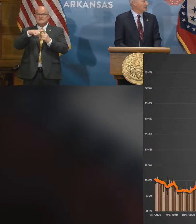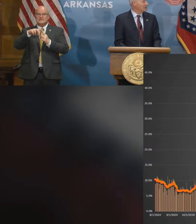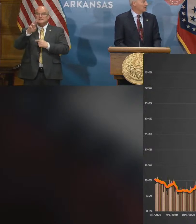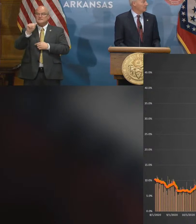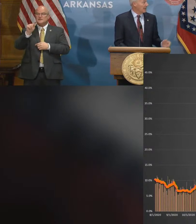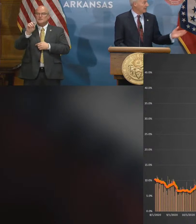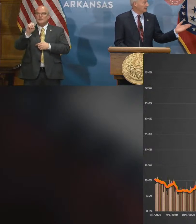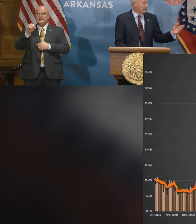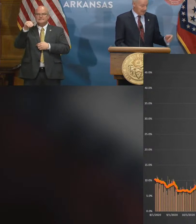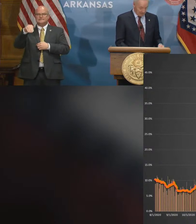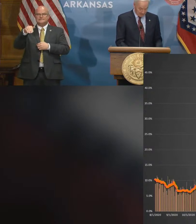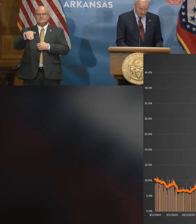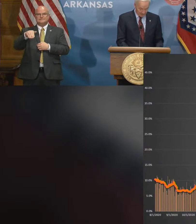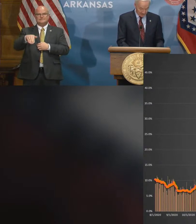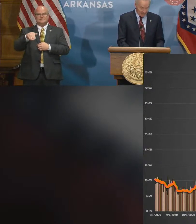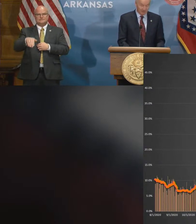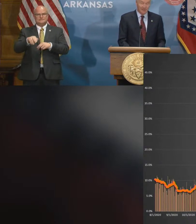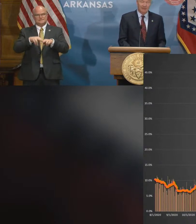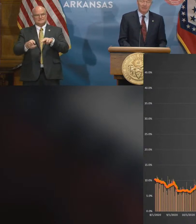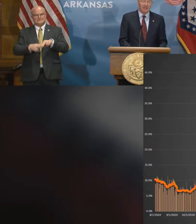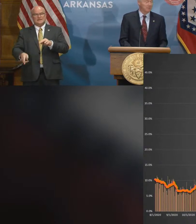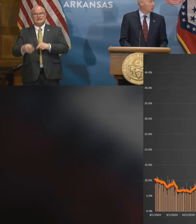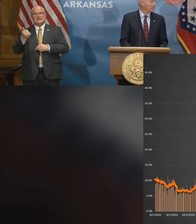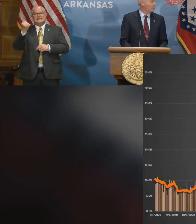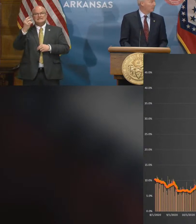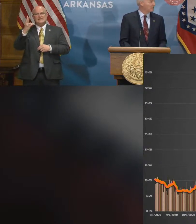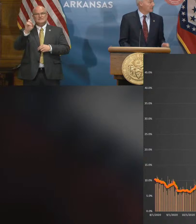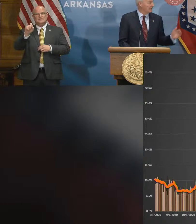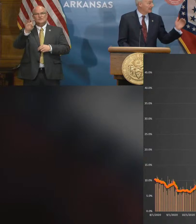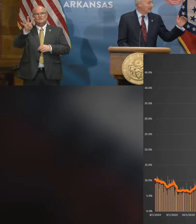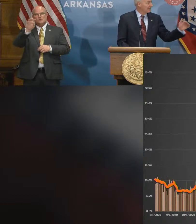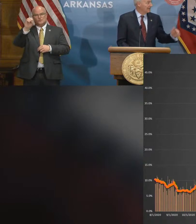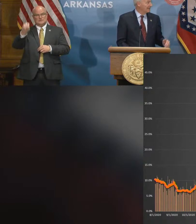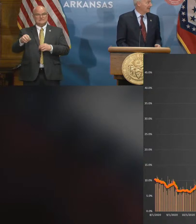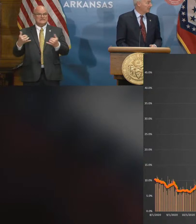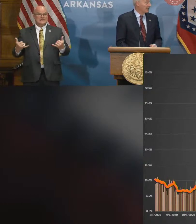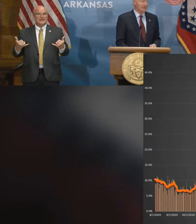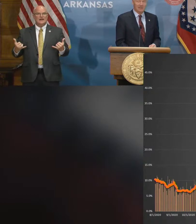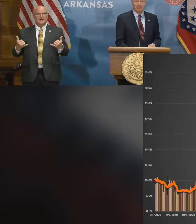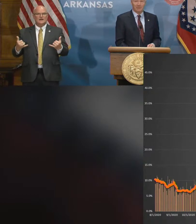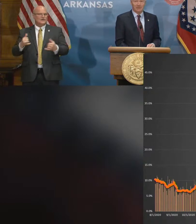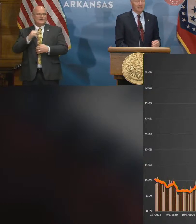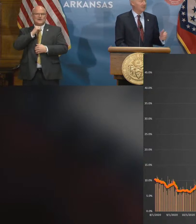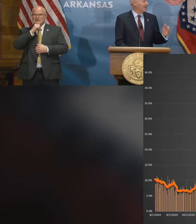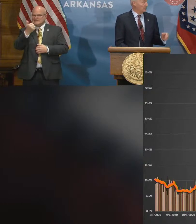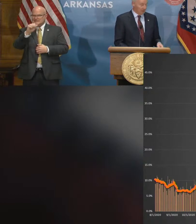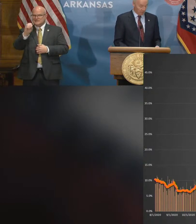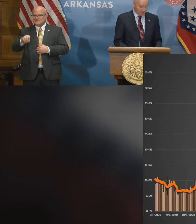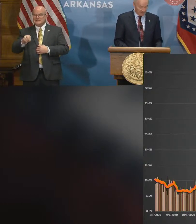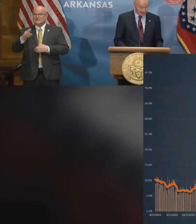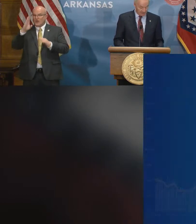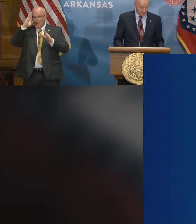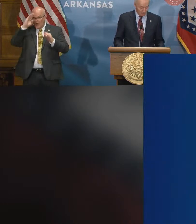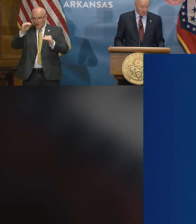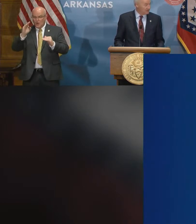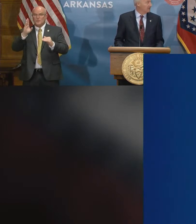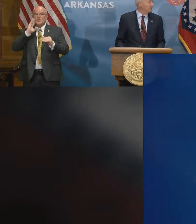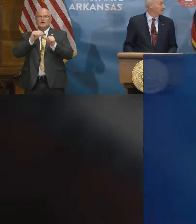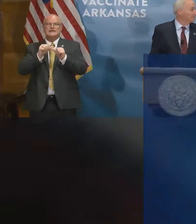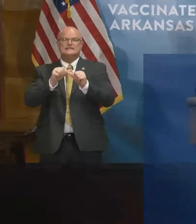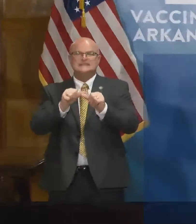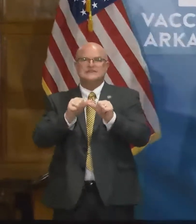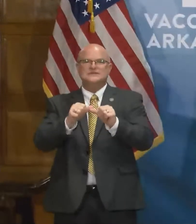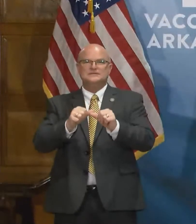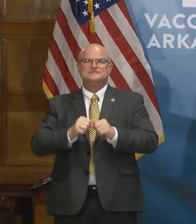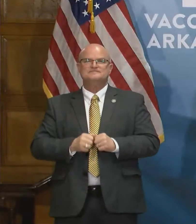rate continues to go down. It's down to 17.4%. We're not to 10% yet, but we hope that that will